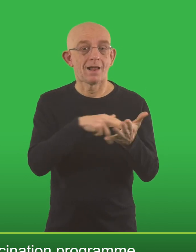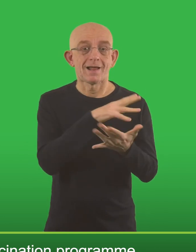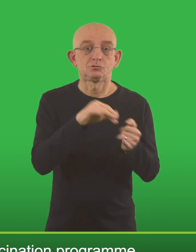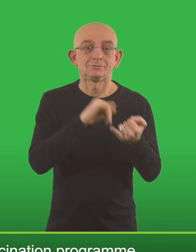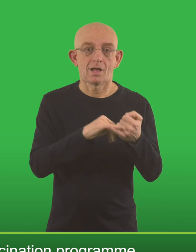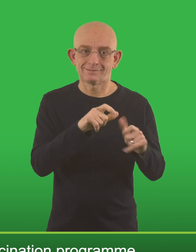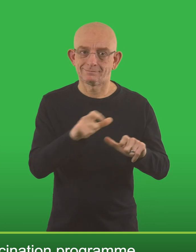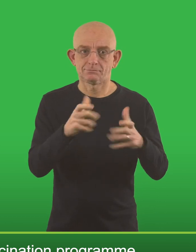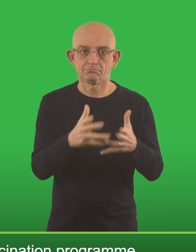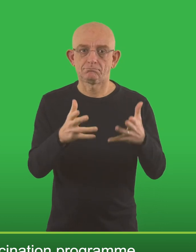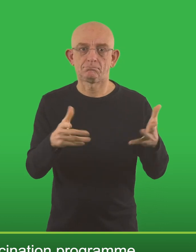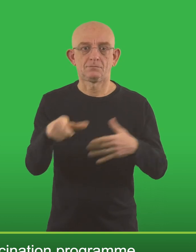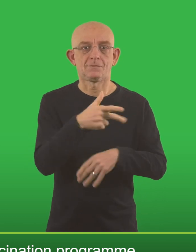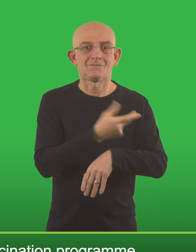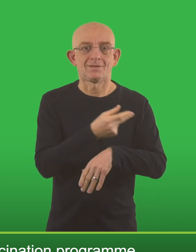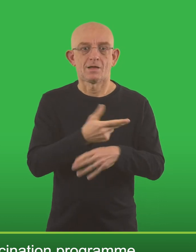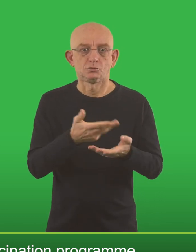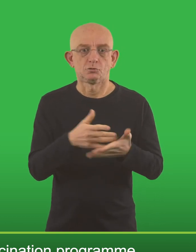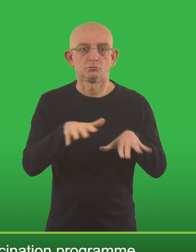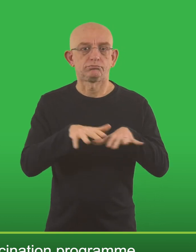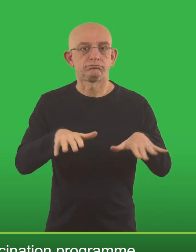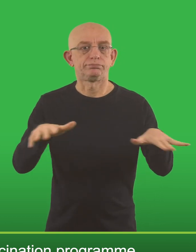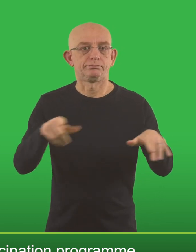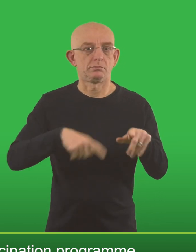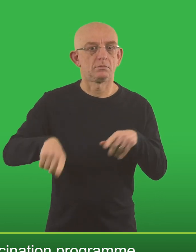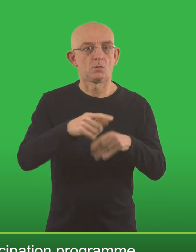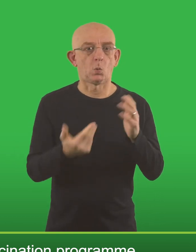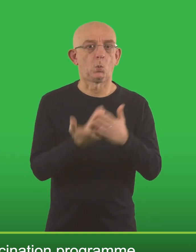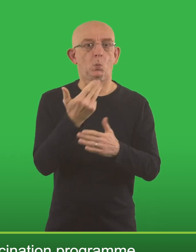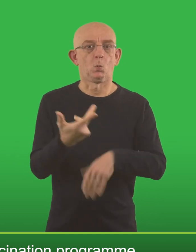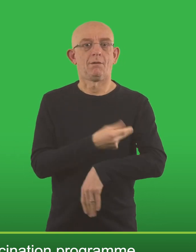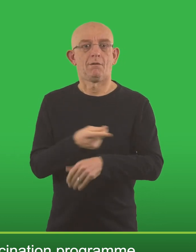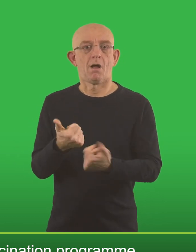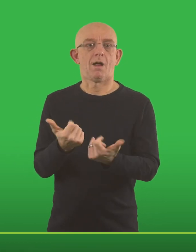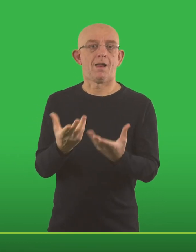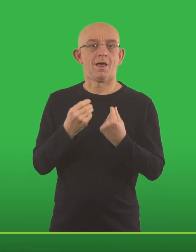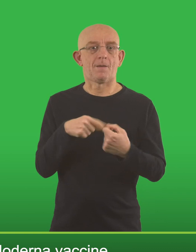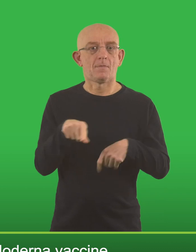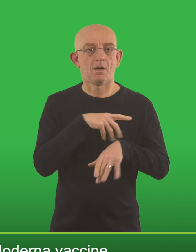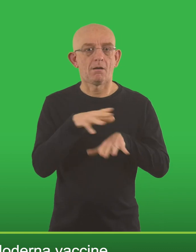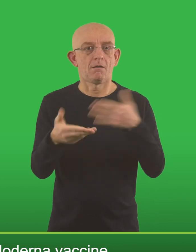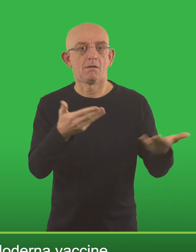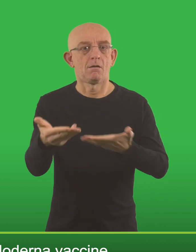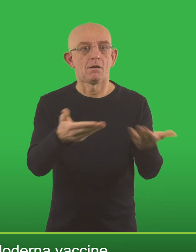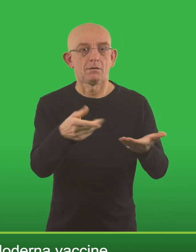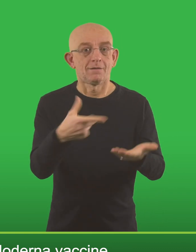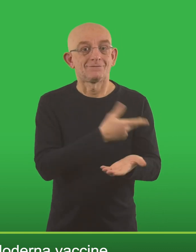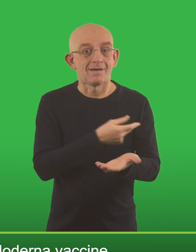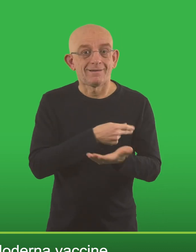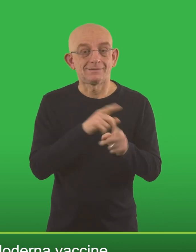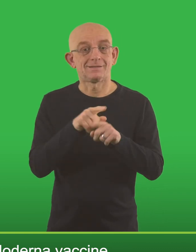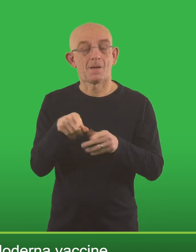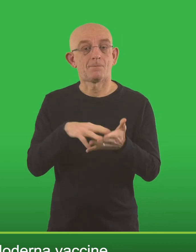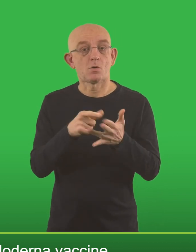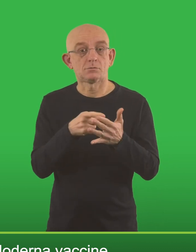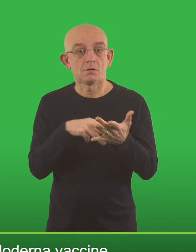The NHS continues to expand the vaccination programme, and the new vaccine gives us another tool to do that. All of the vaccines, including